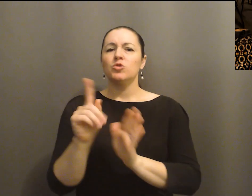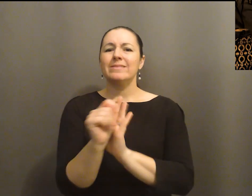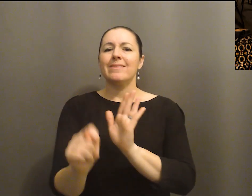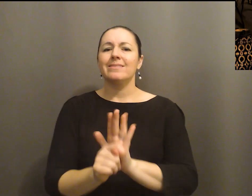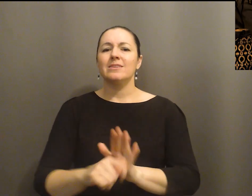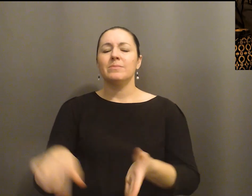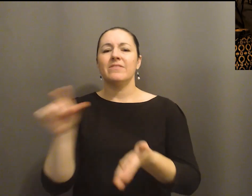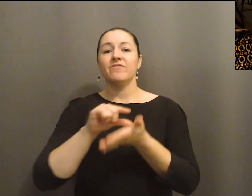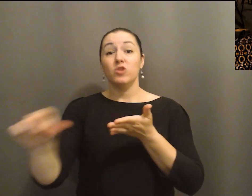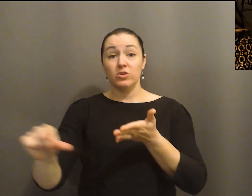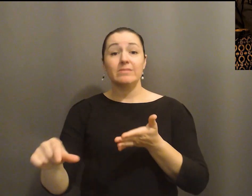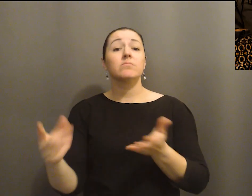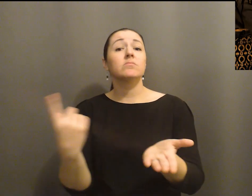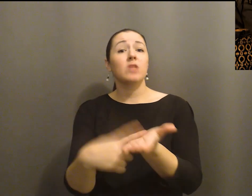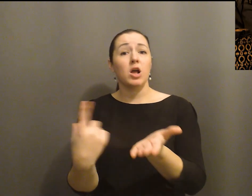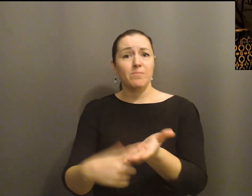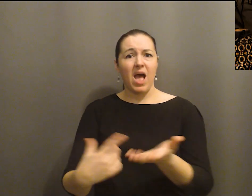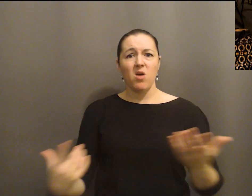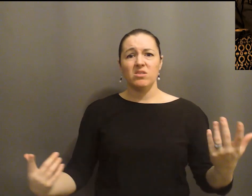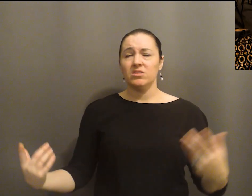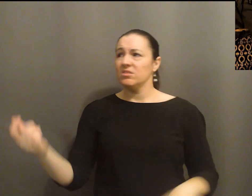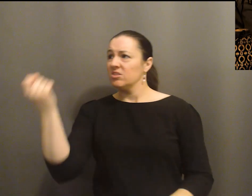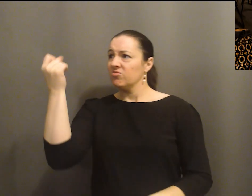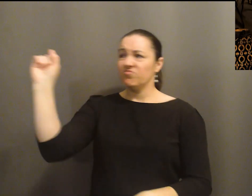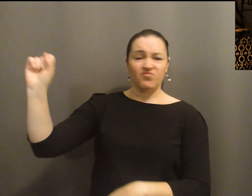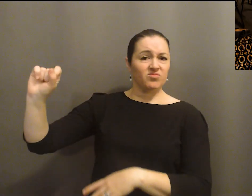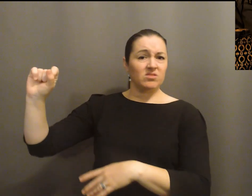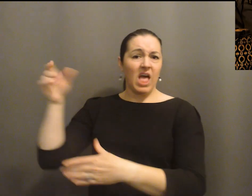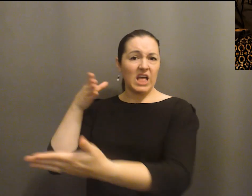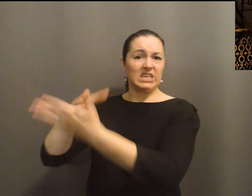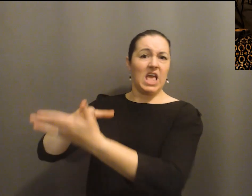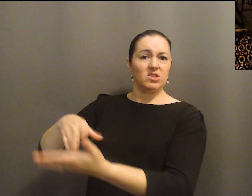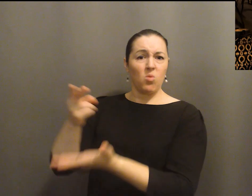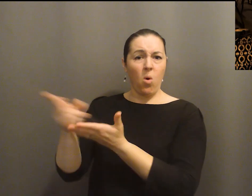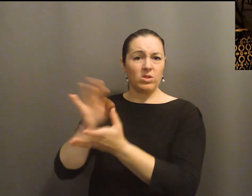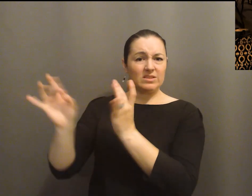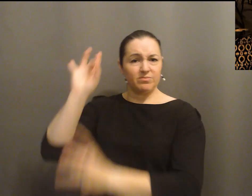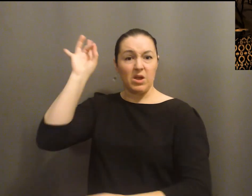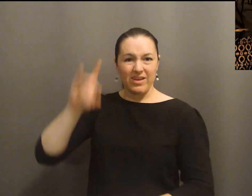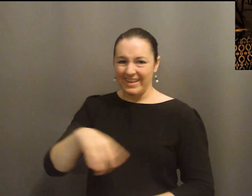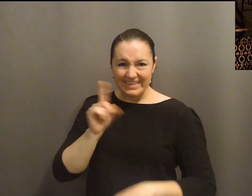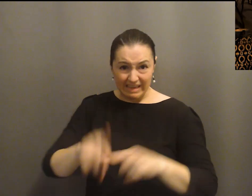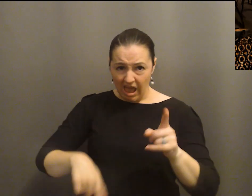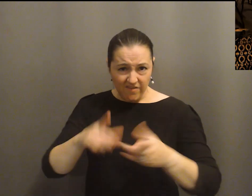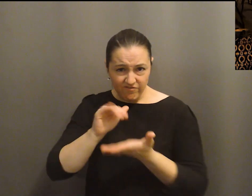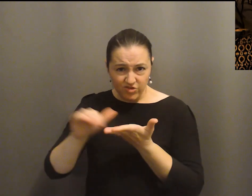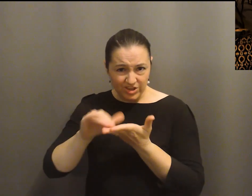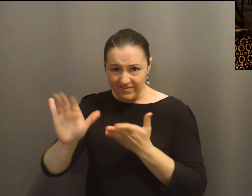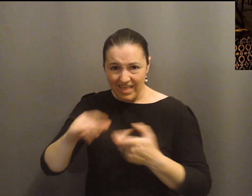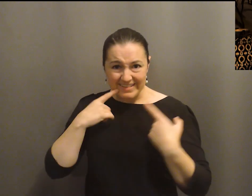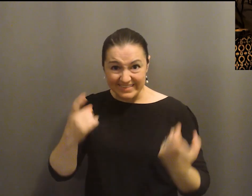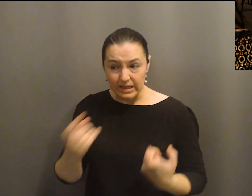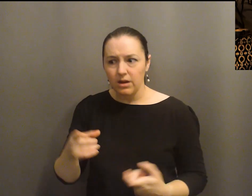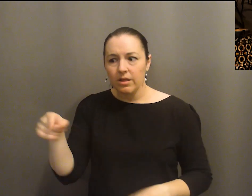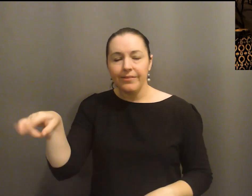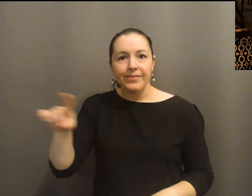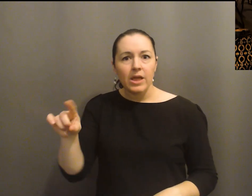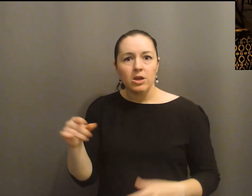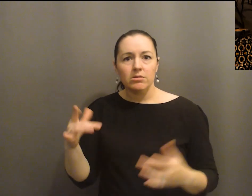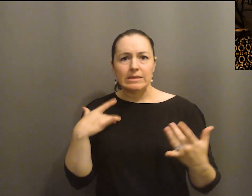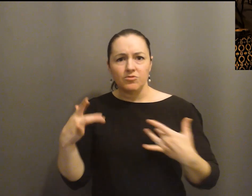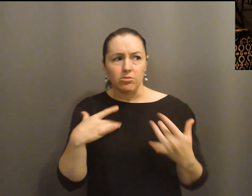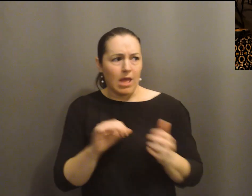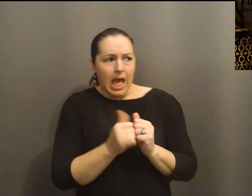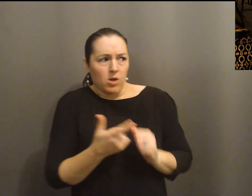Testament Talked about Where Jesus mentioned Blaspheming of the Holy Spirit That is a sin That cannot be forgiven And they were a little bit They were concerned They afraid Like